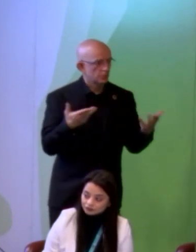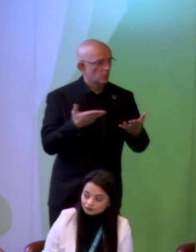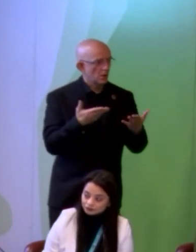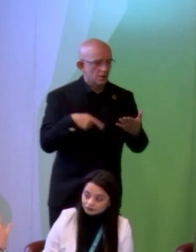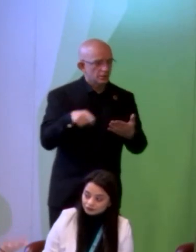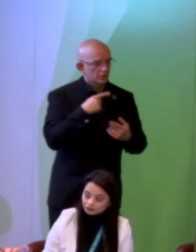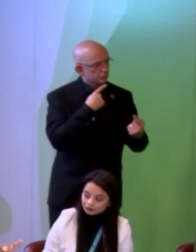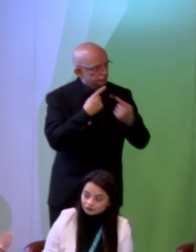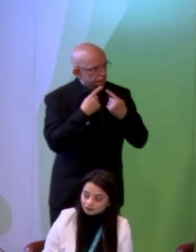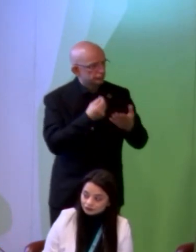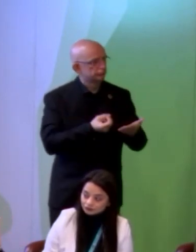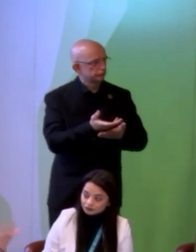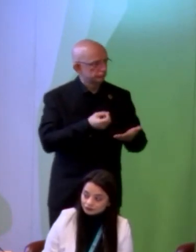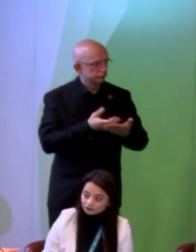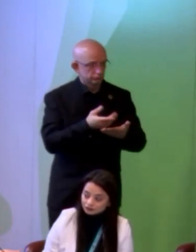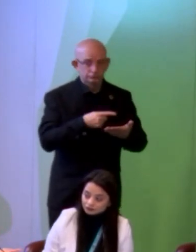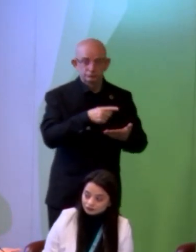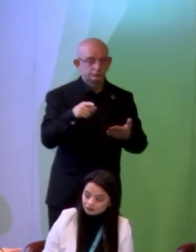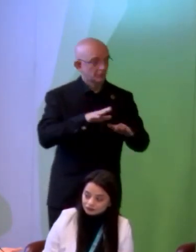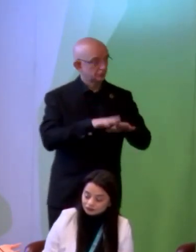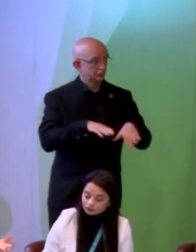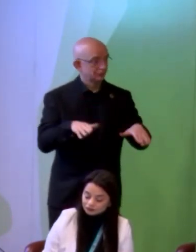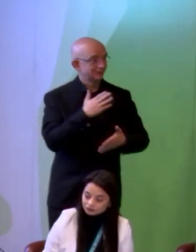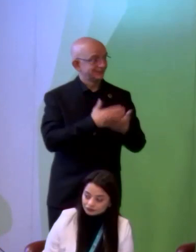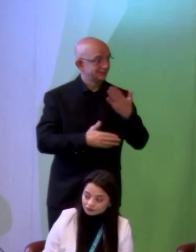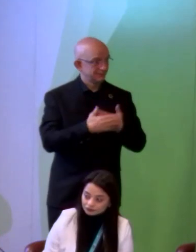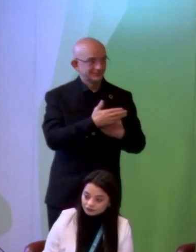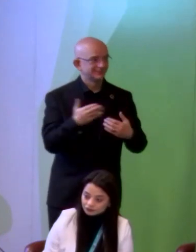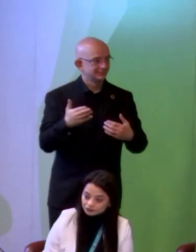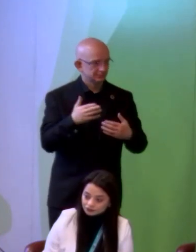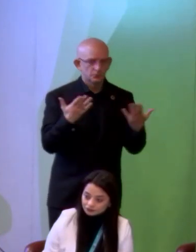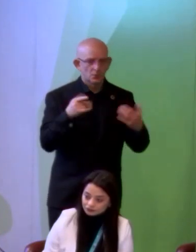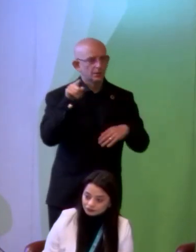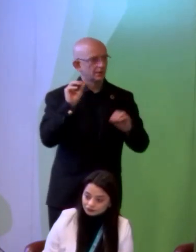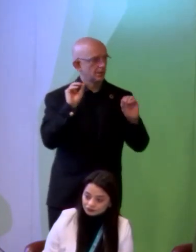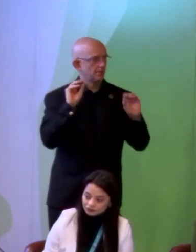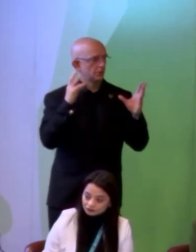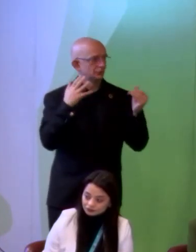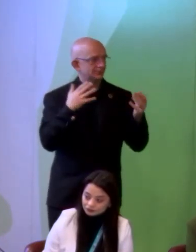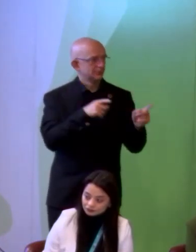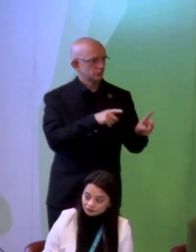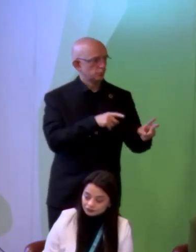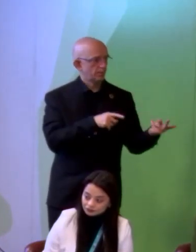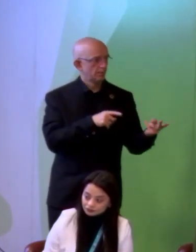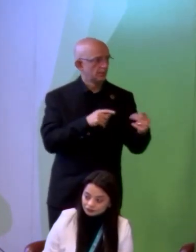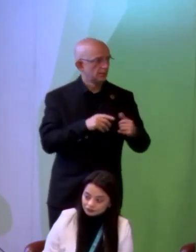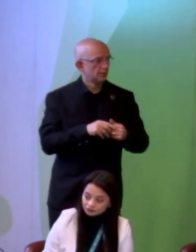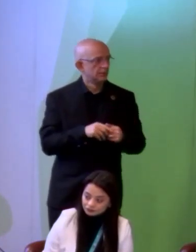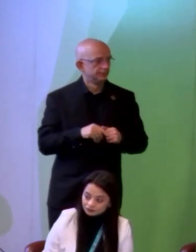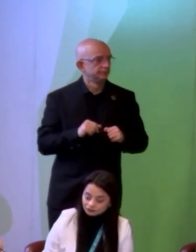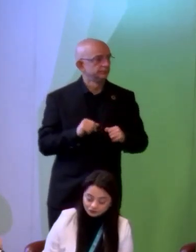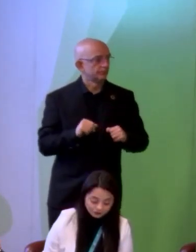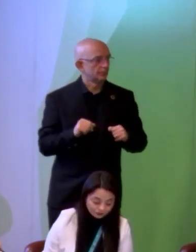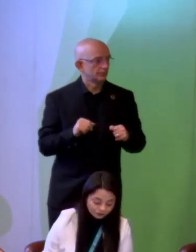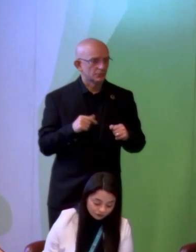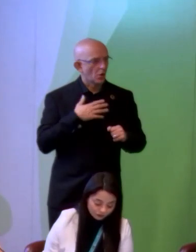disabilities through learning in emergency settings. And if we do our job well, we hope that you'll all leave this room